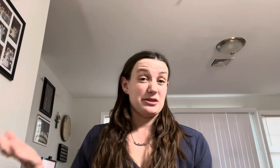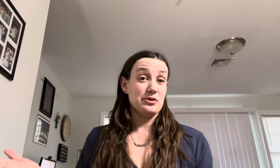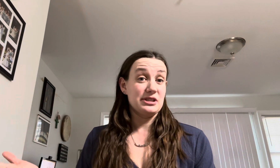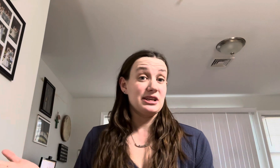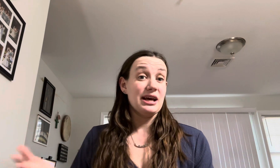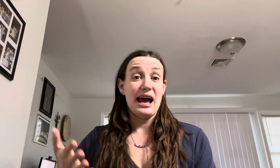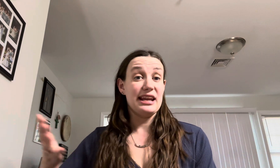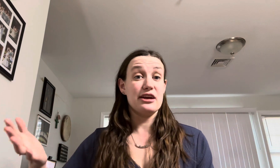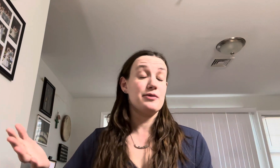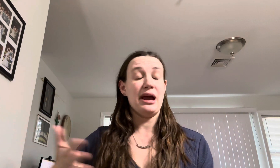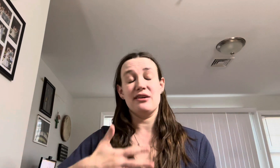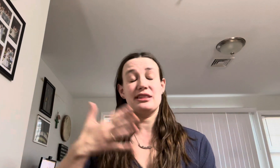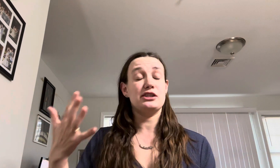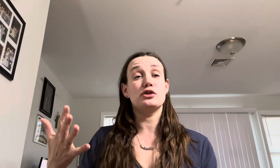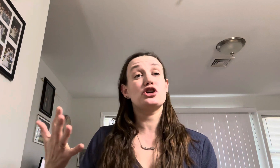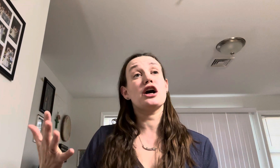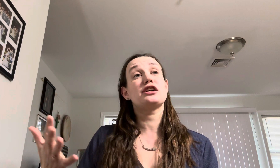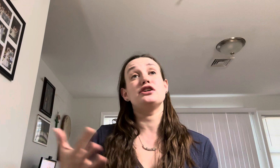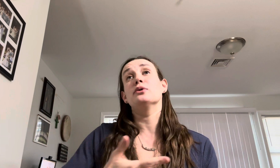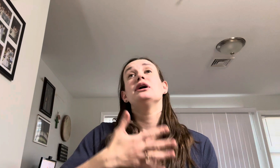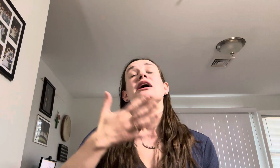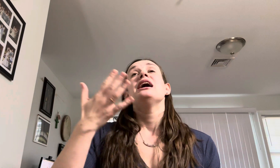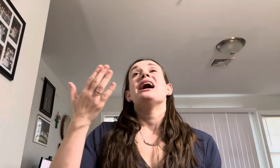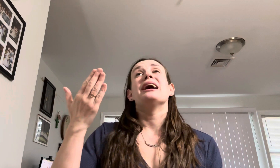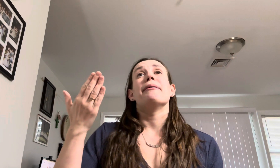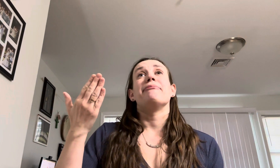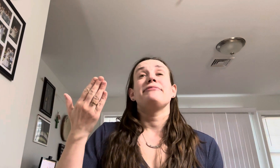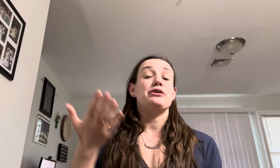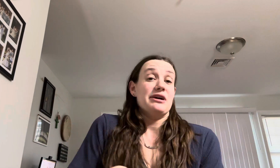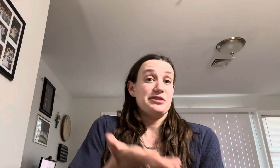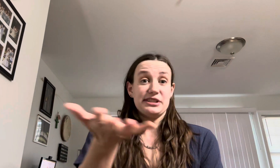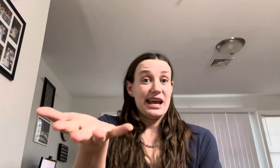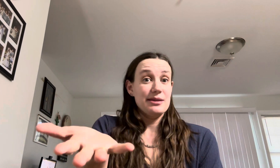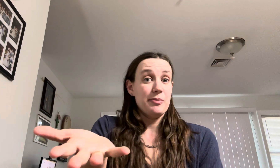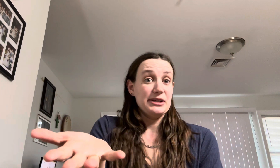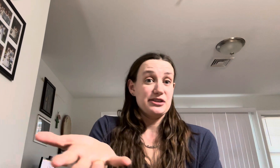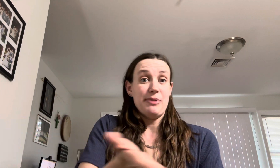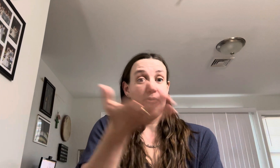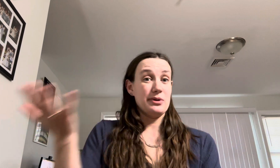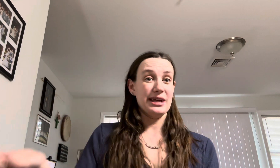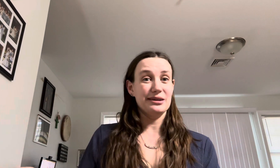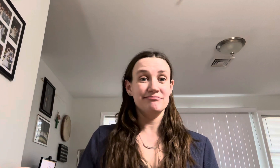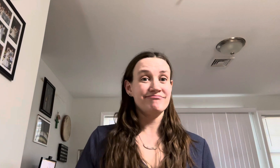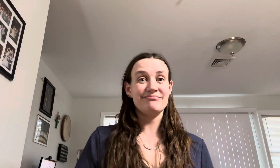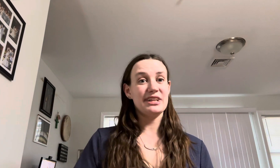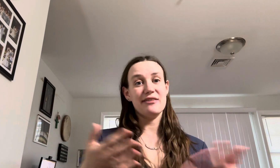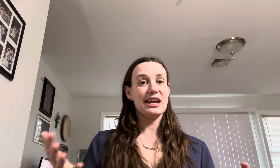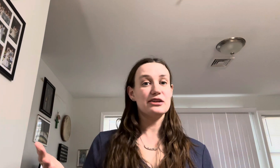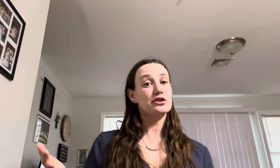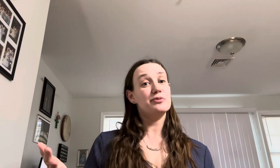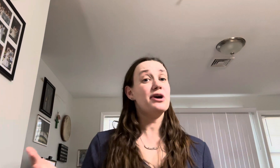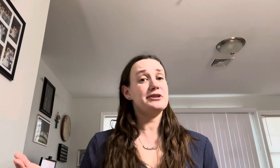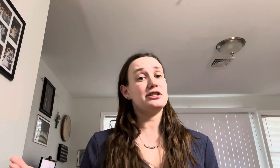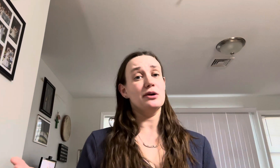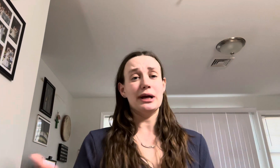was any other parent that you could talk to. You would never just hand them a piece of paper without giving any sort of preface to it.